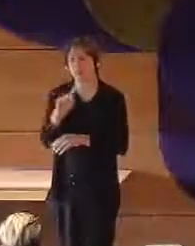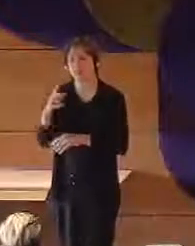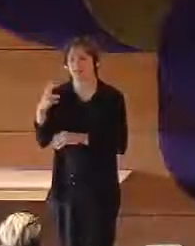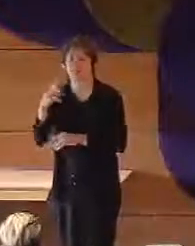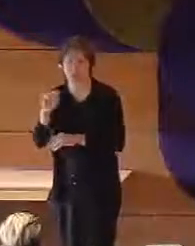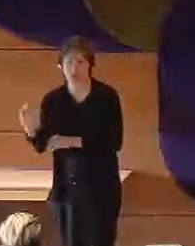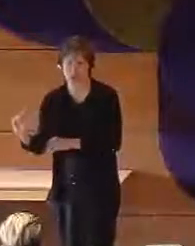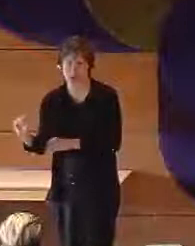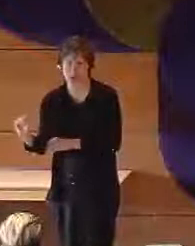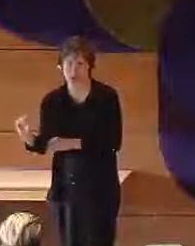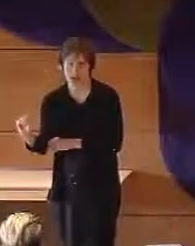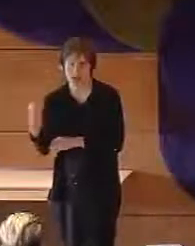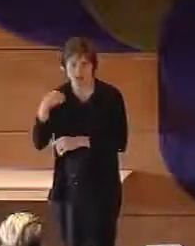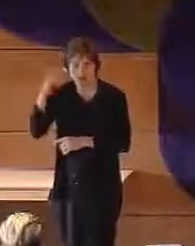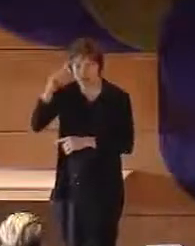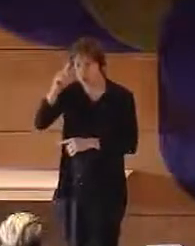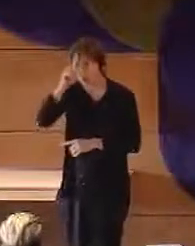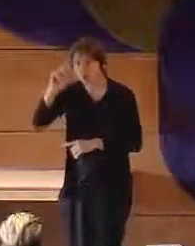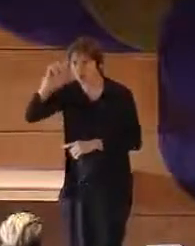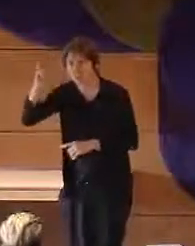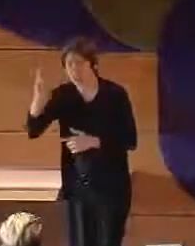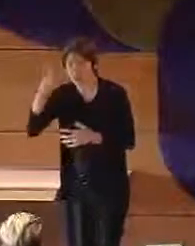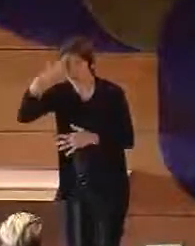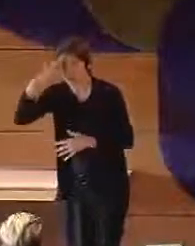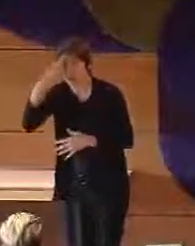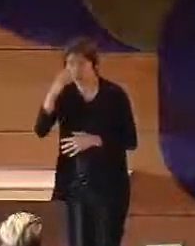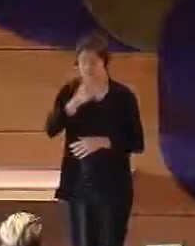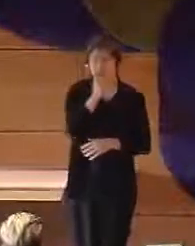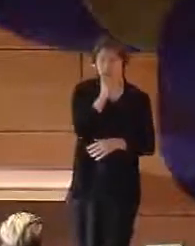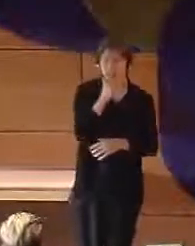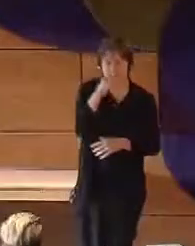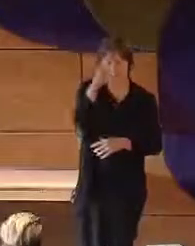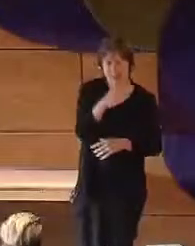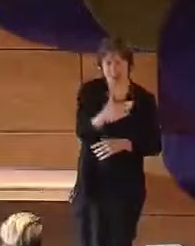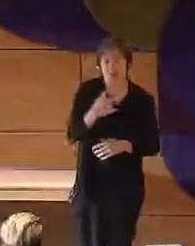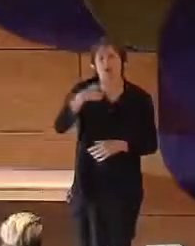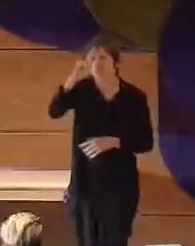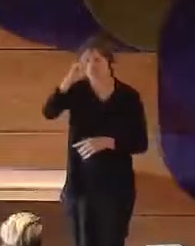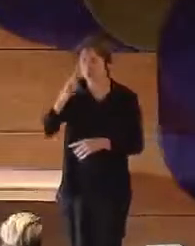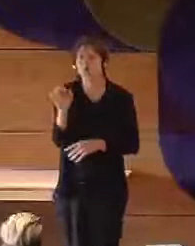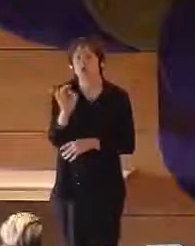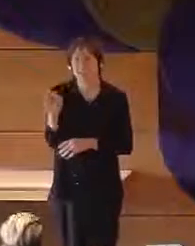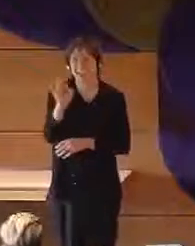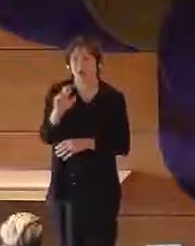that the English people don't know. I have a set of German beads. I'll bring them if you invite me next time.